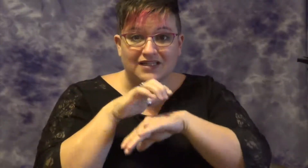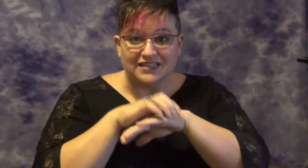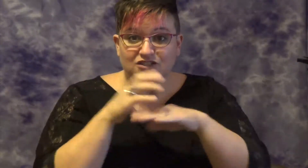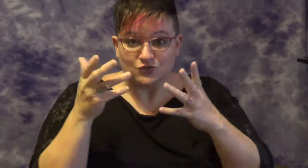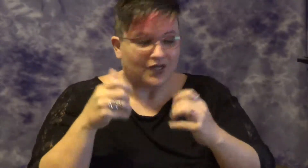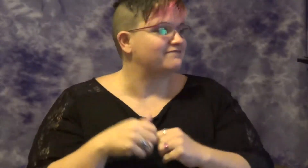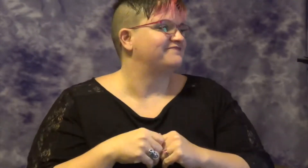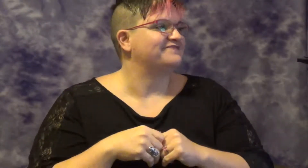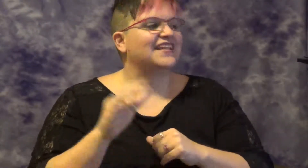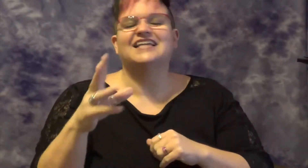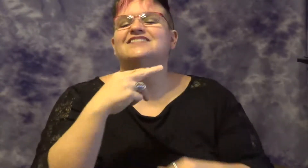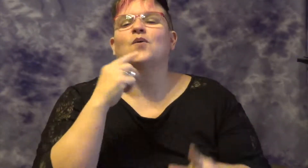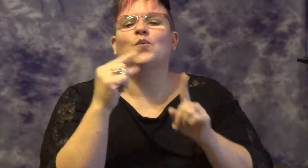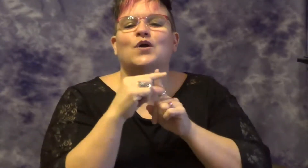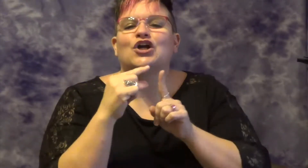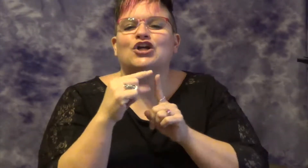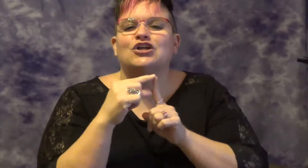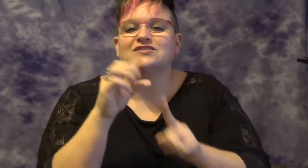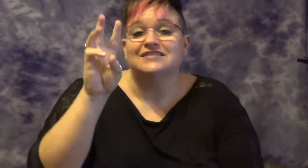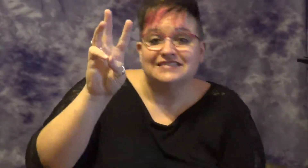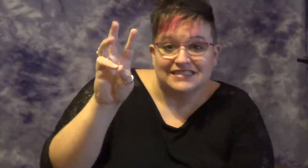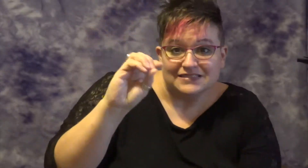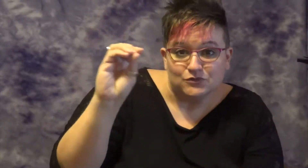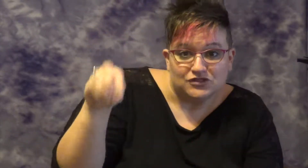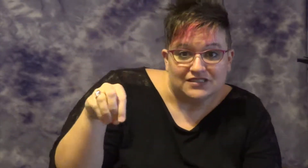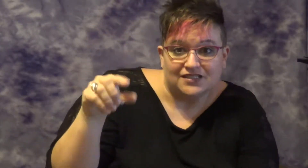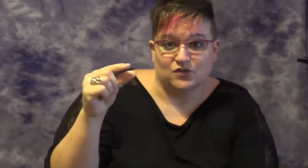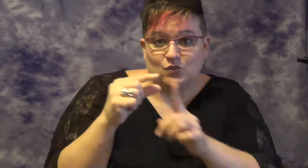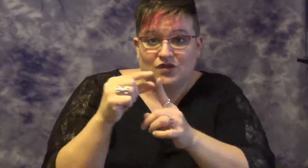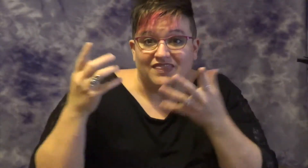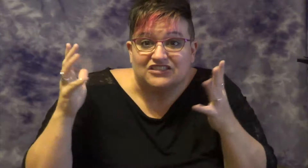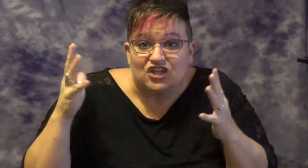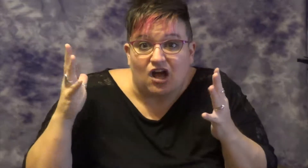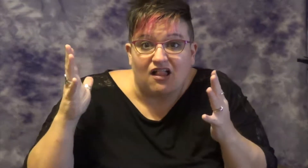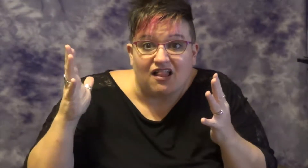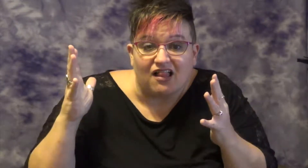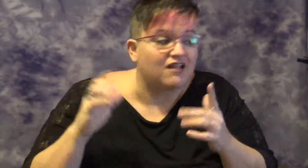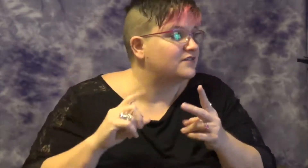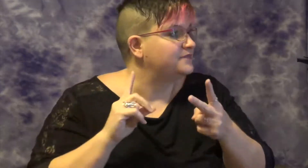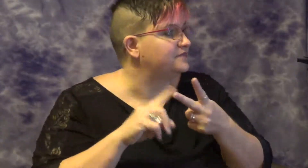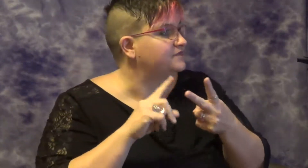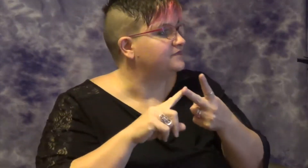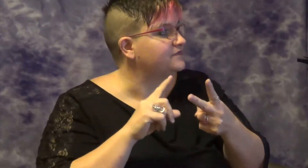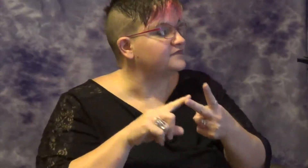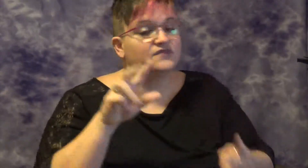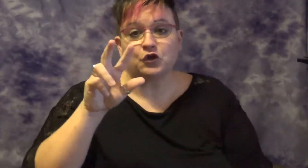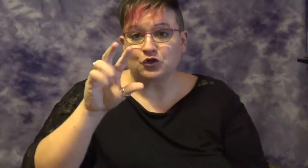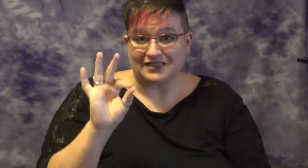the communication process, English meaning, only 6% of it is